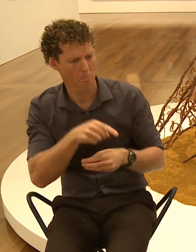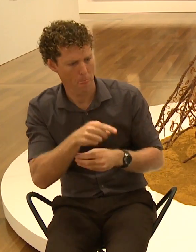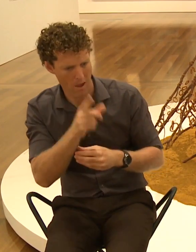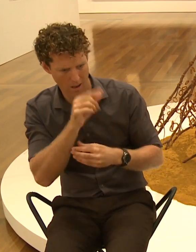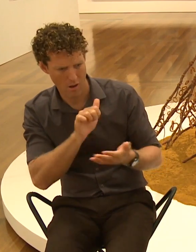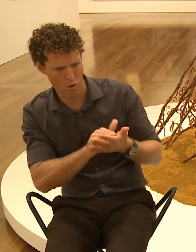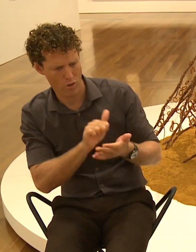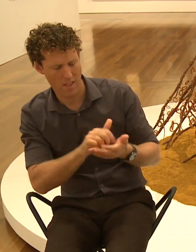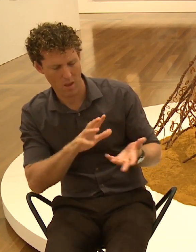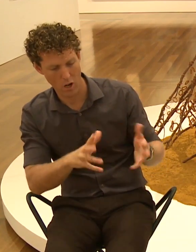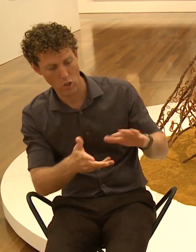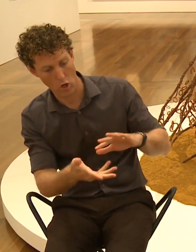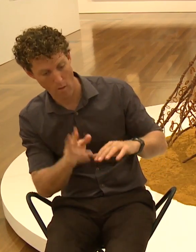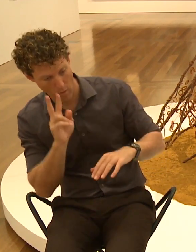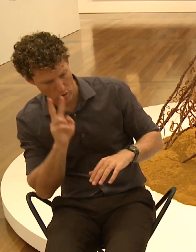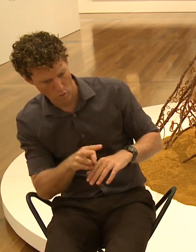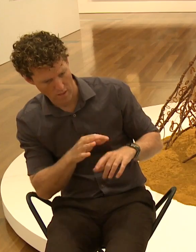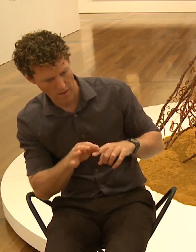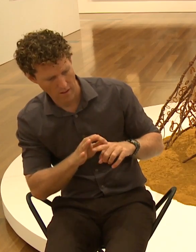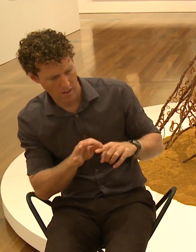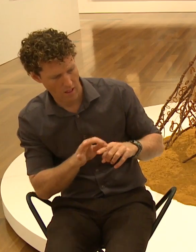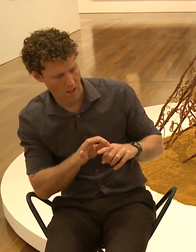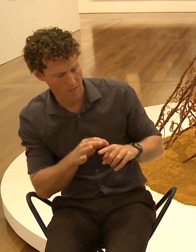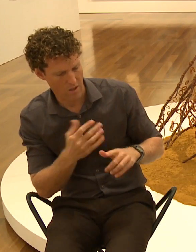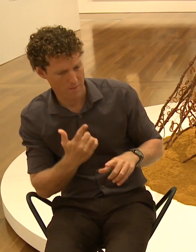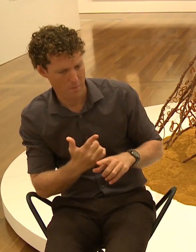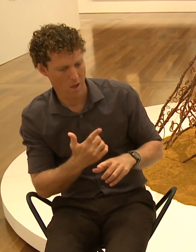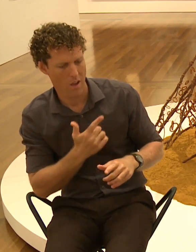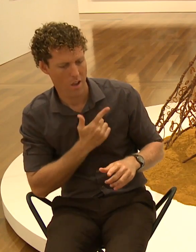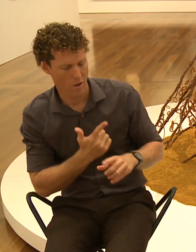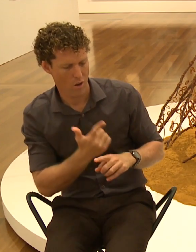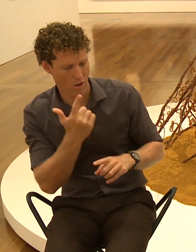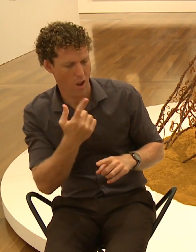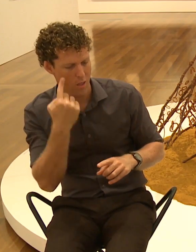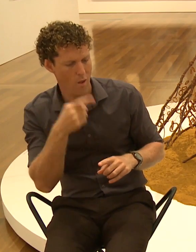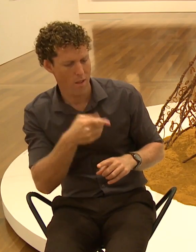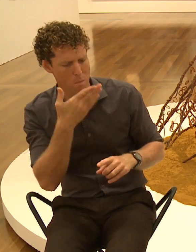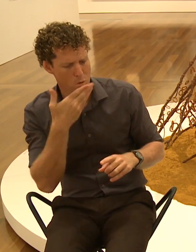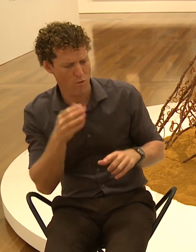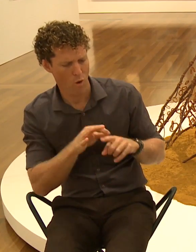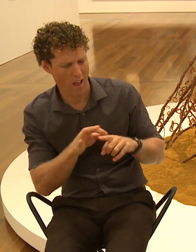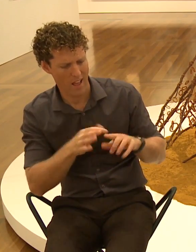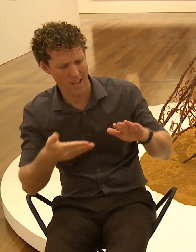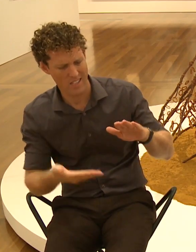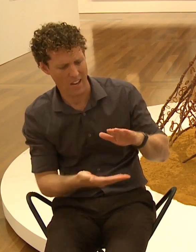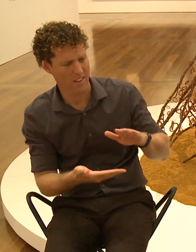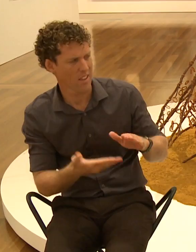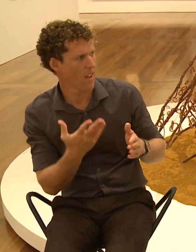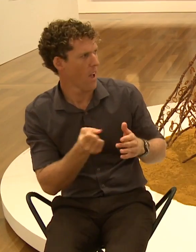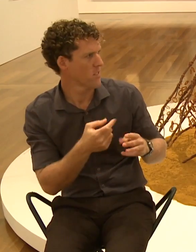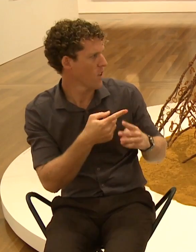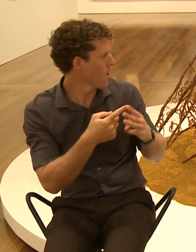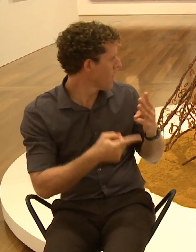Spinifex. And then I saw this colour, and I thought, you know, my goodness, that this beautiful colour that's underneath. There's actually